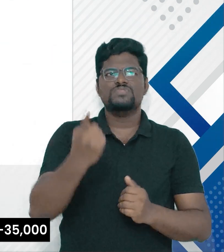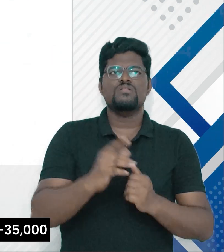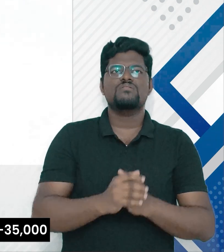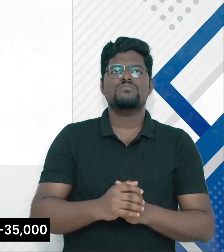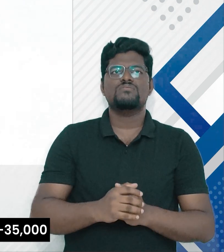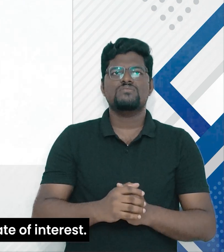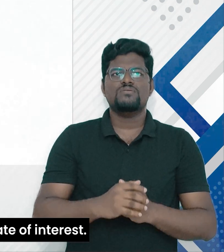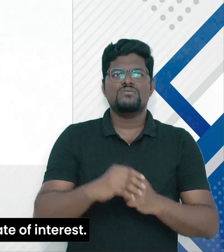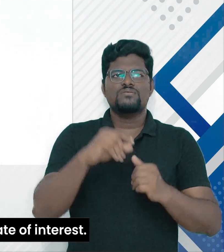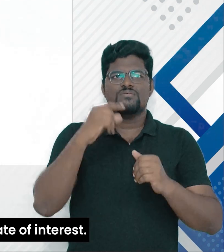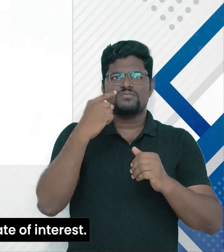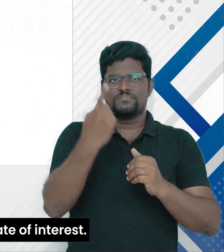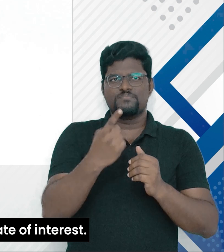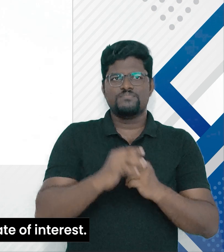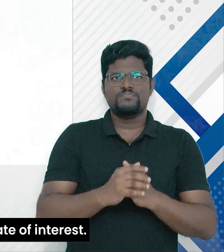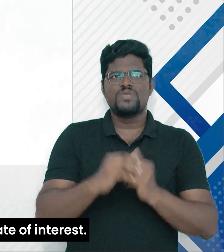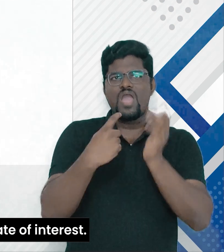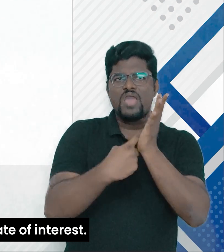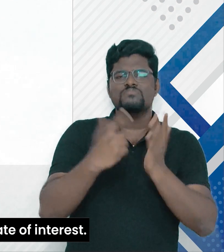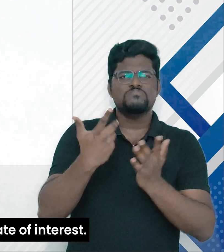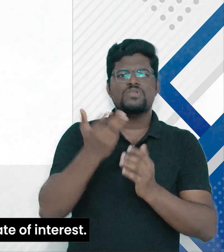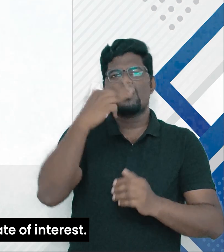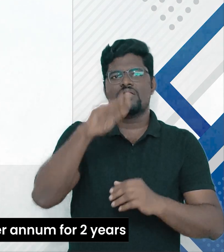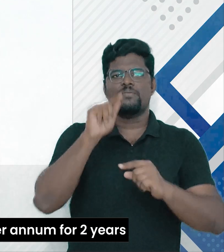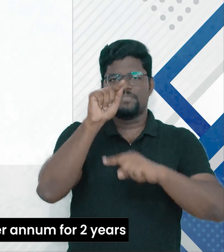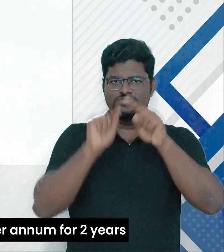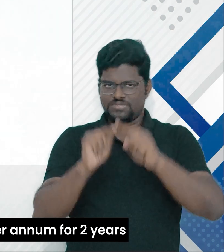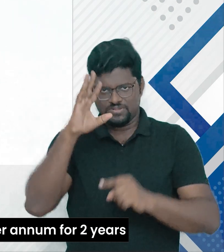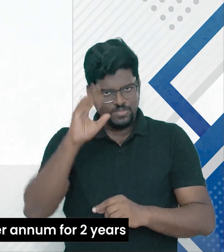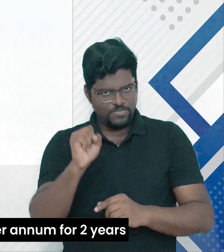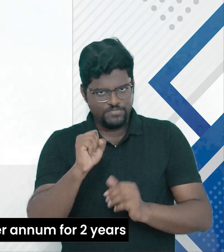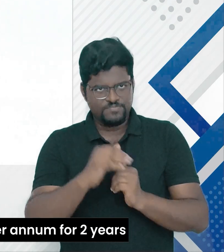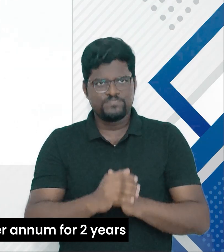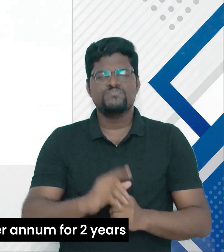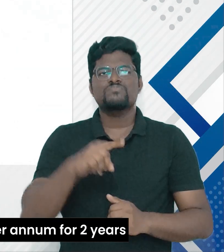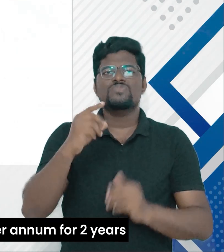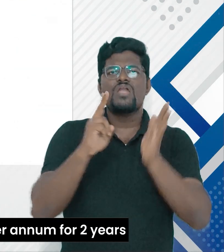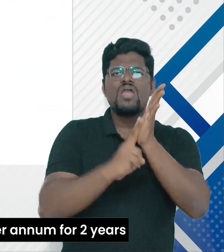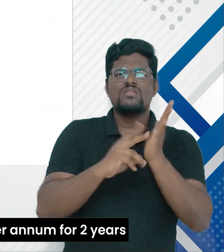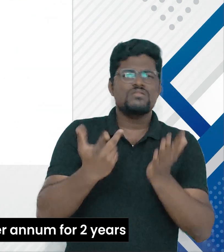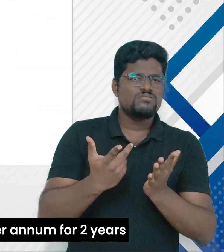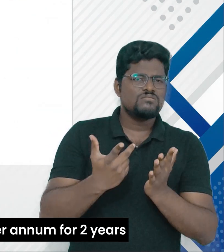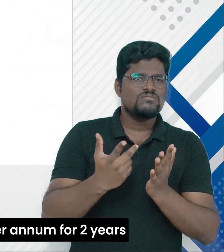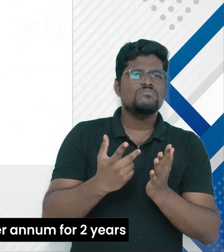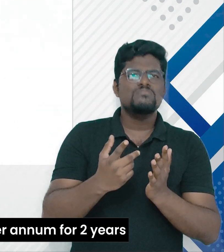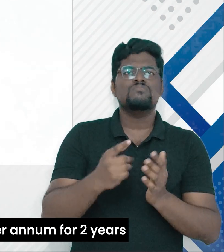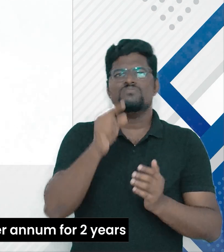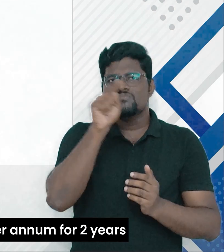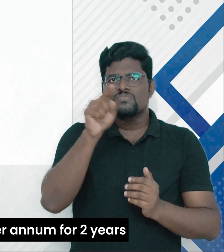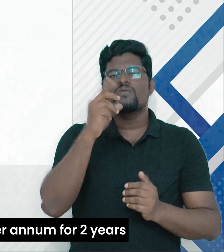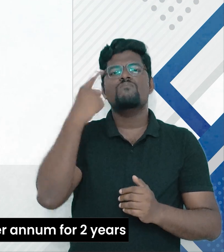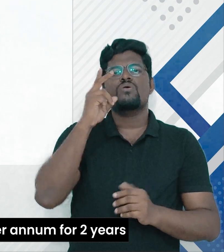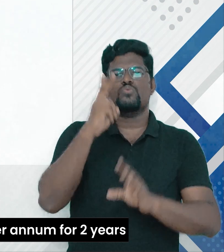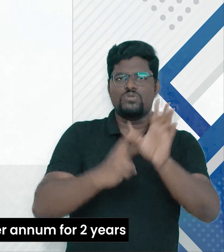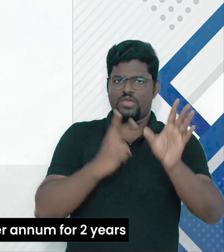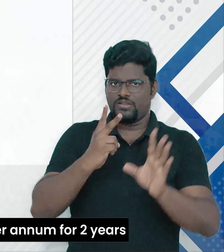35,000 and the next they given rate of interest 9% and next per annum for